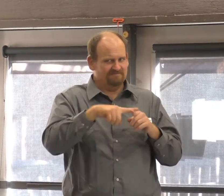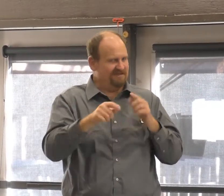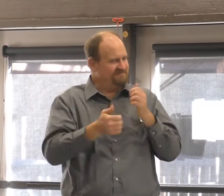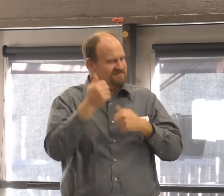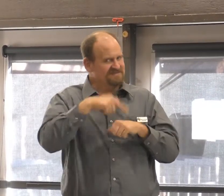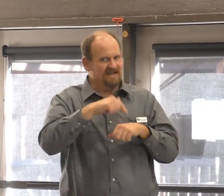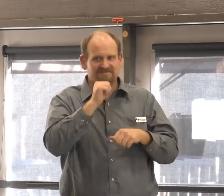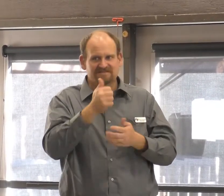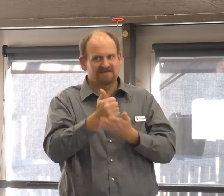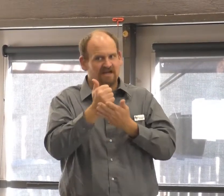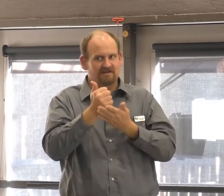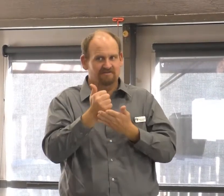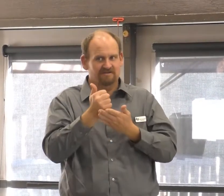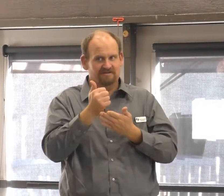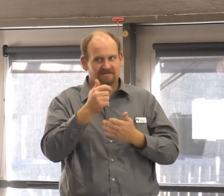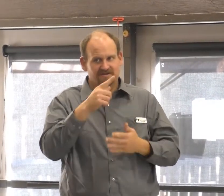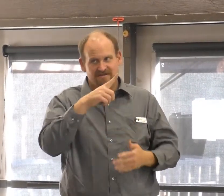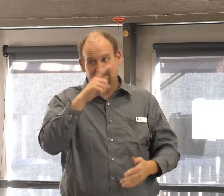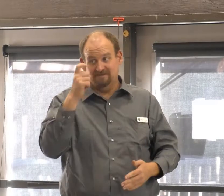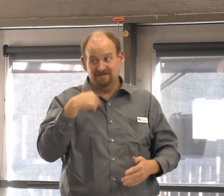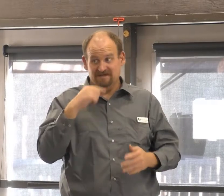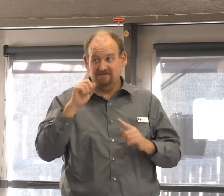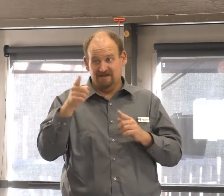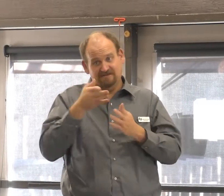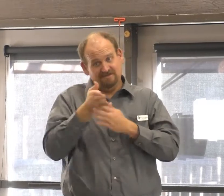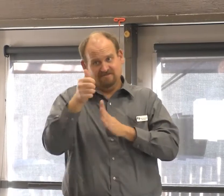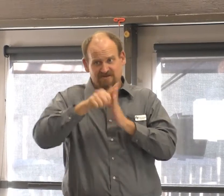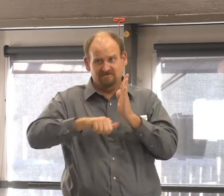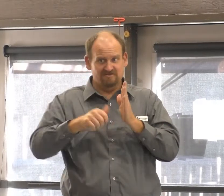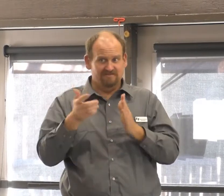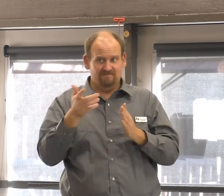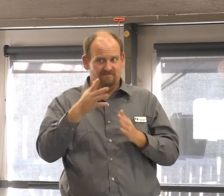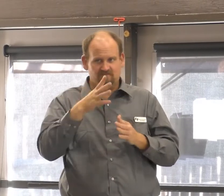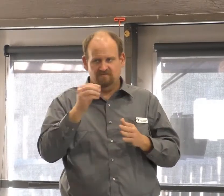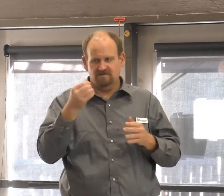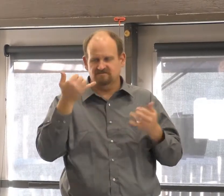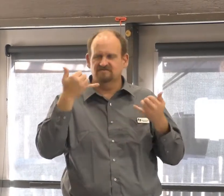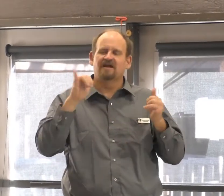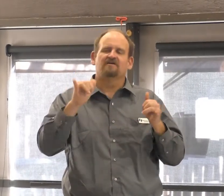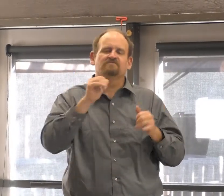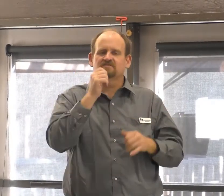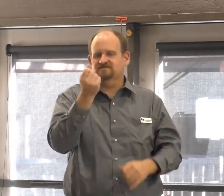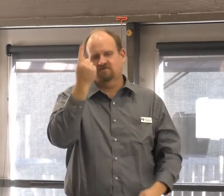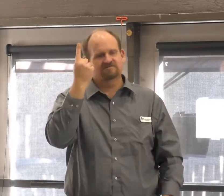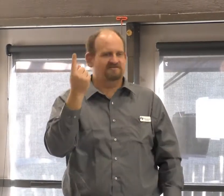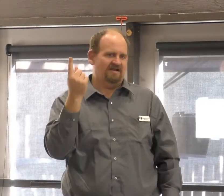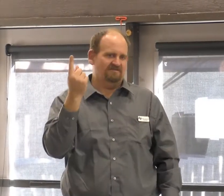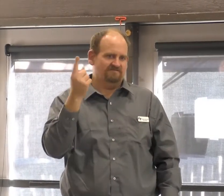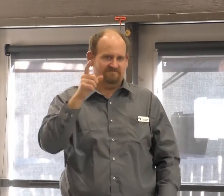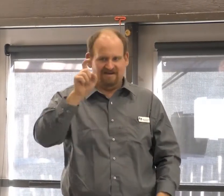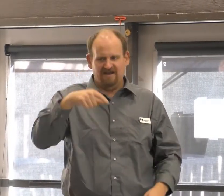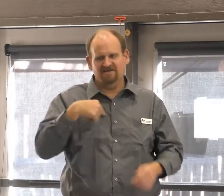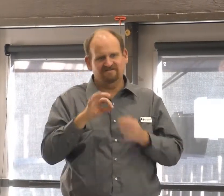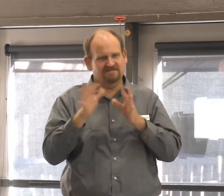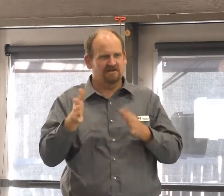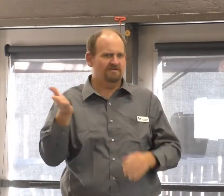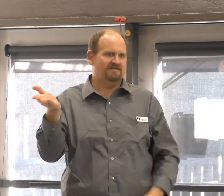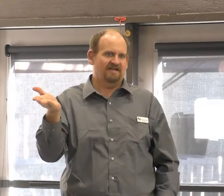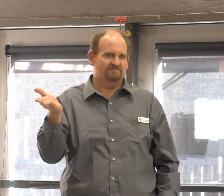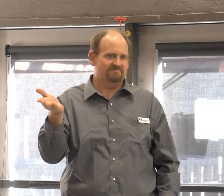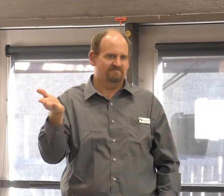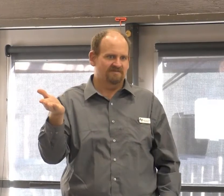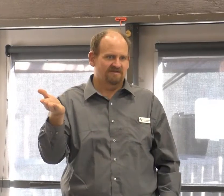actually is readable on the lips, but the rest of it not. And, you know, I've gone through surgery, and I was unable